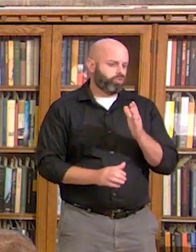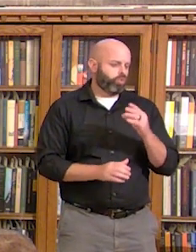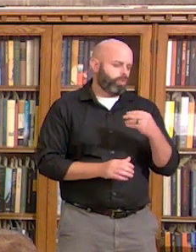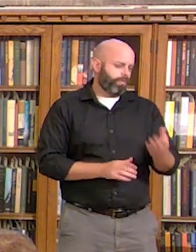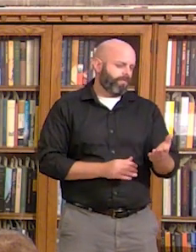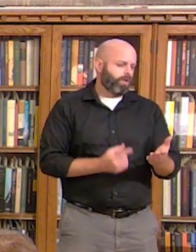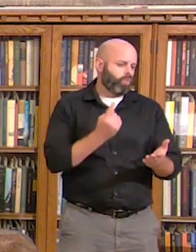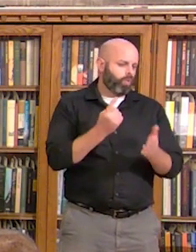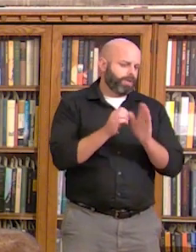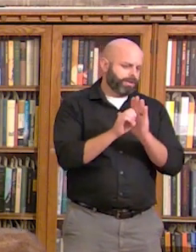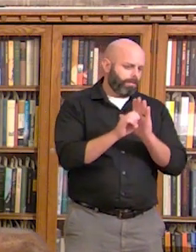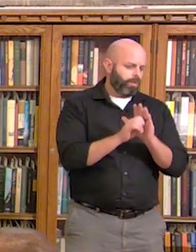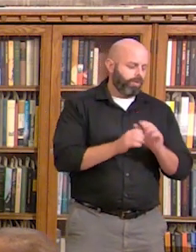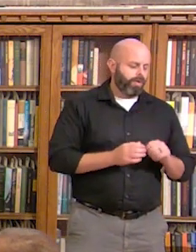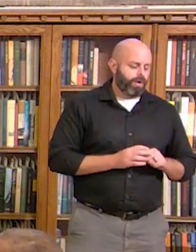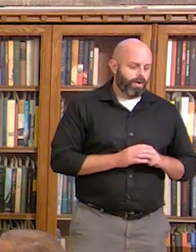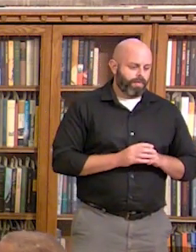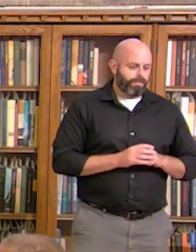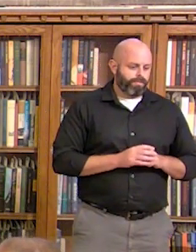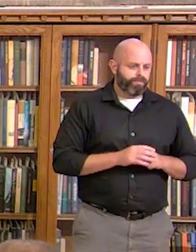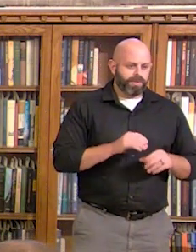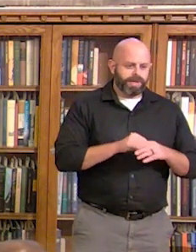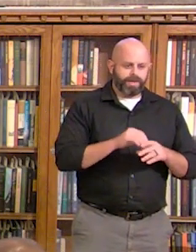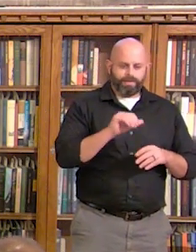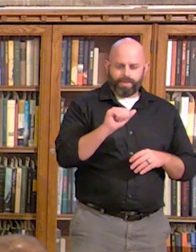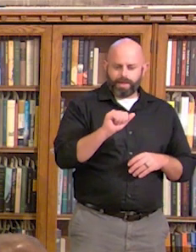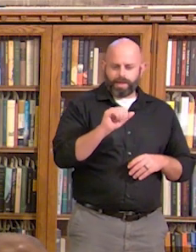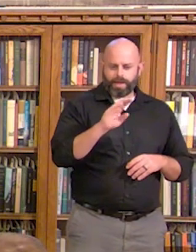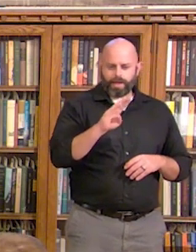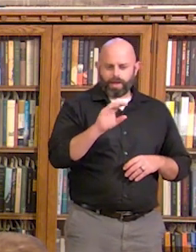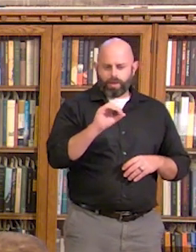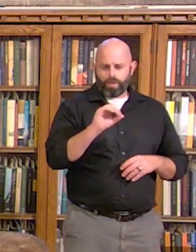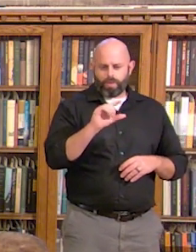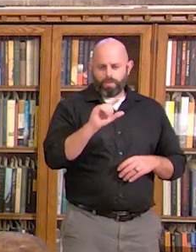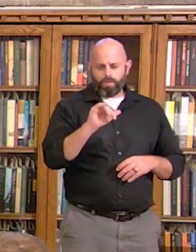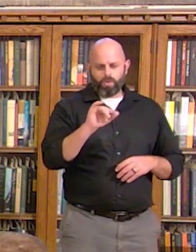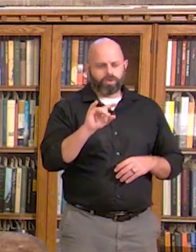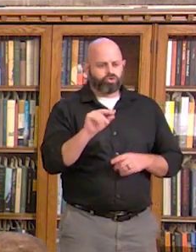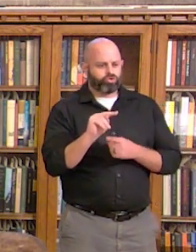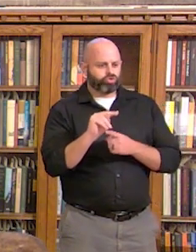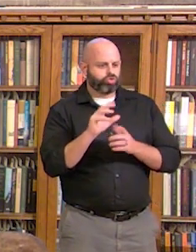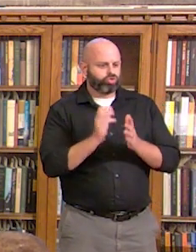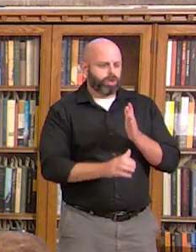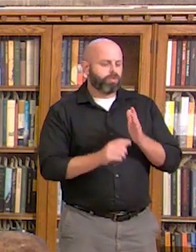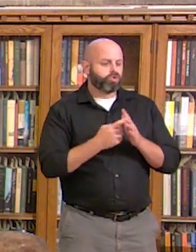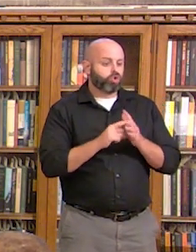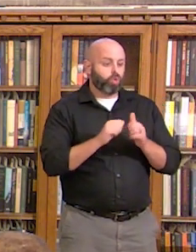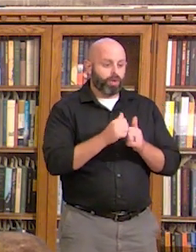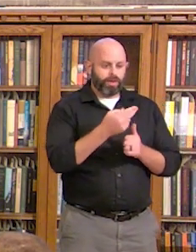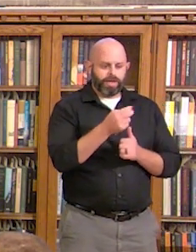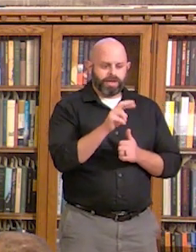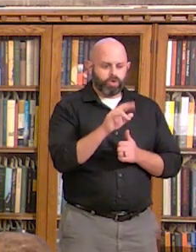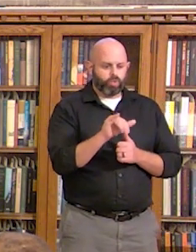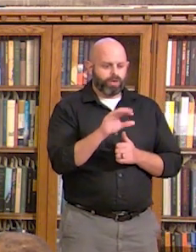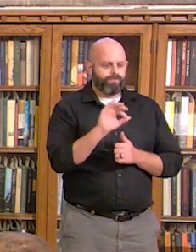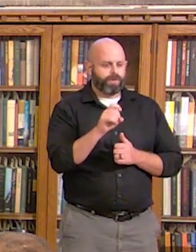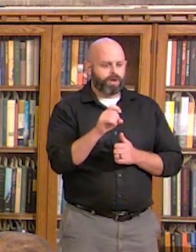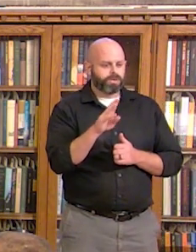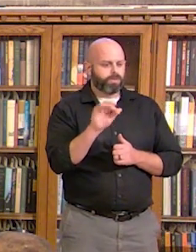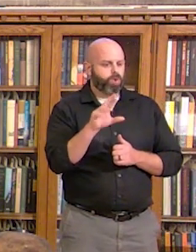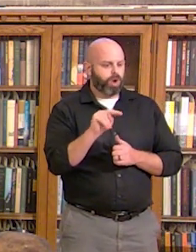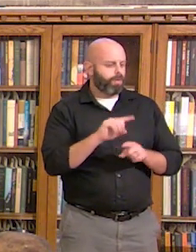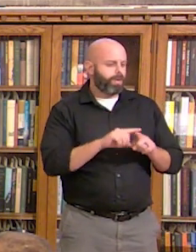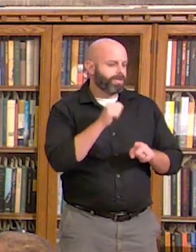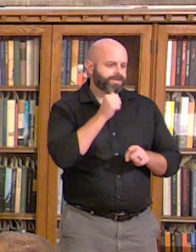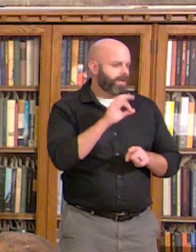example from uh the abolition chapter so it starts off with Henry Box Brown only he's not